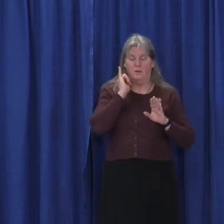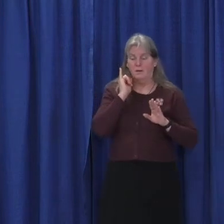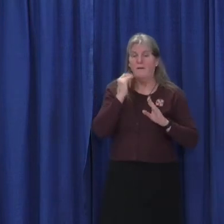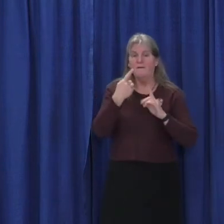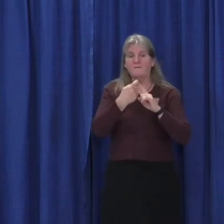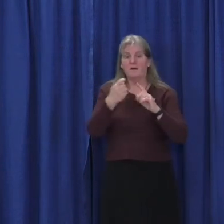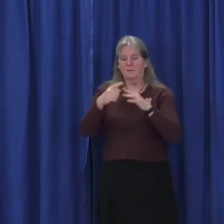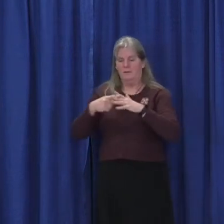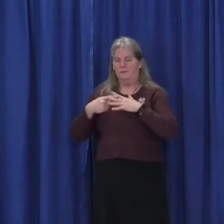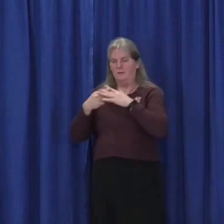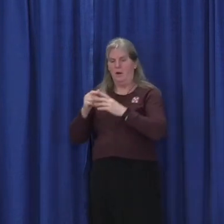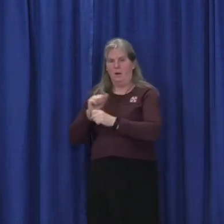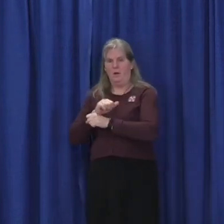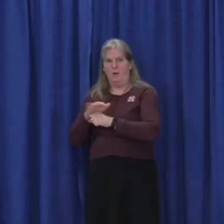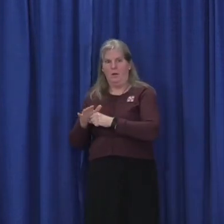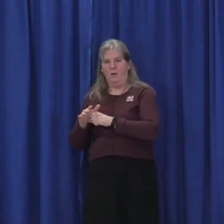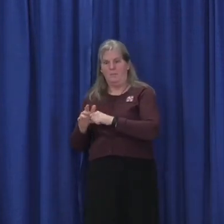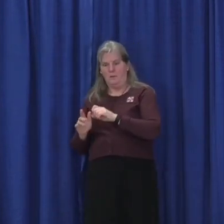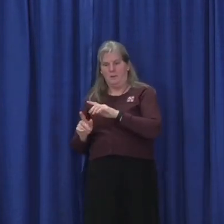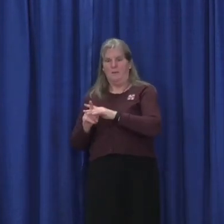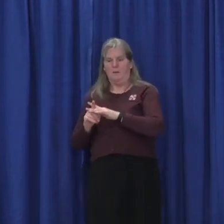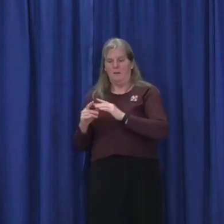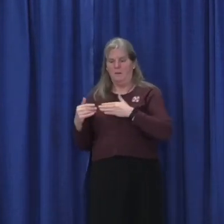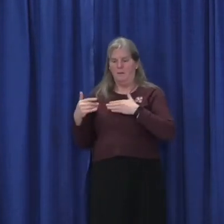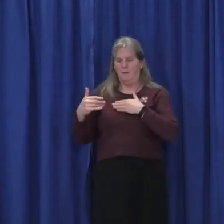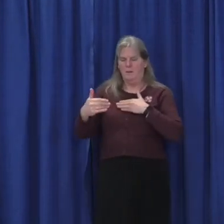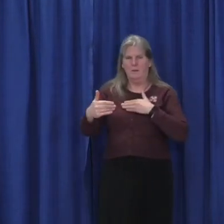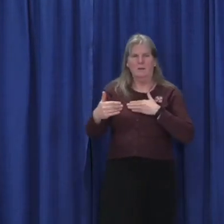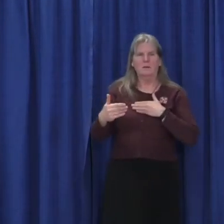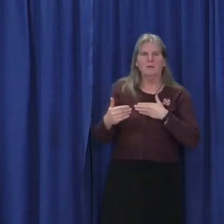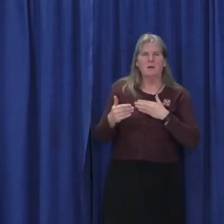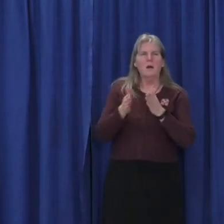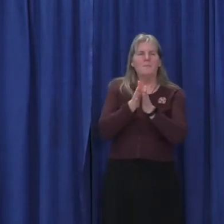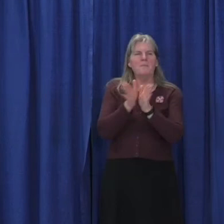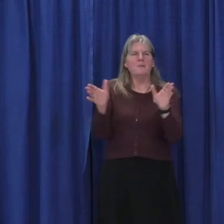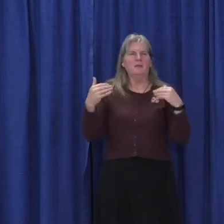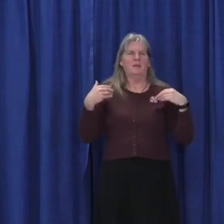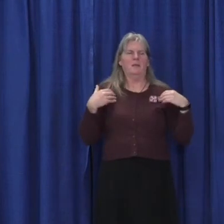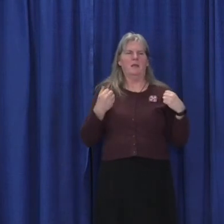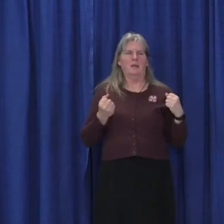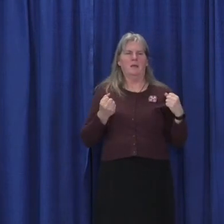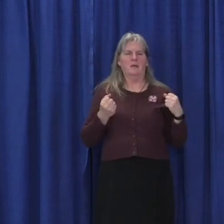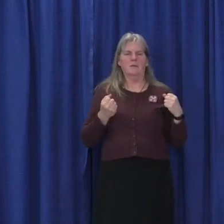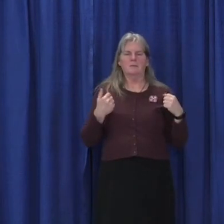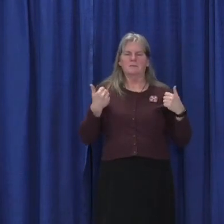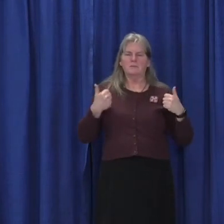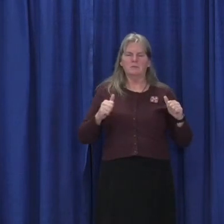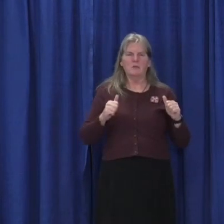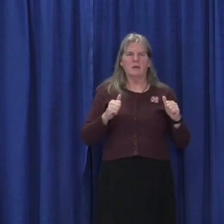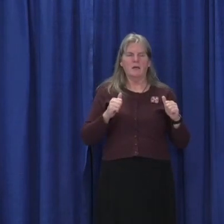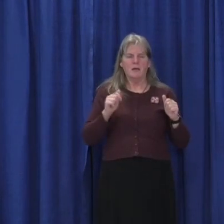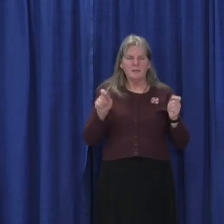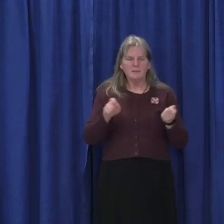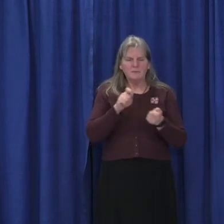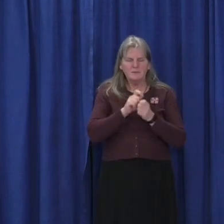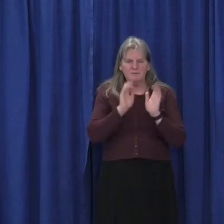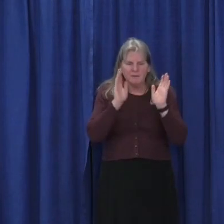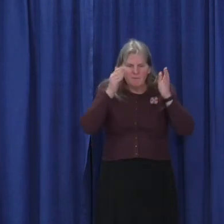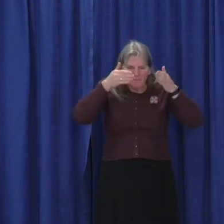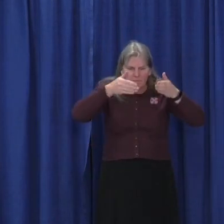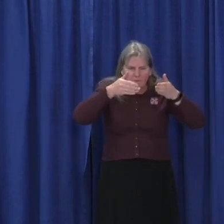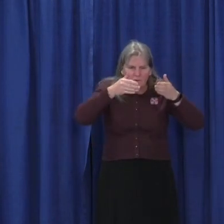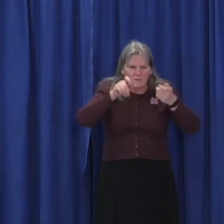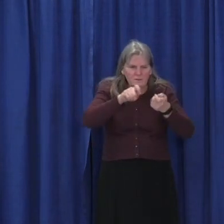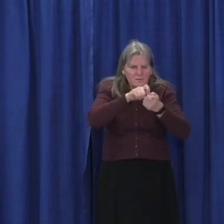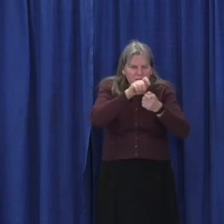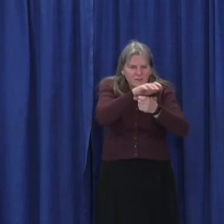pandemic, one of the things we do in public health is we try to we target our focus on those areas